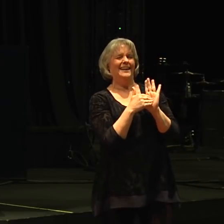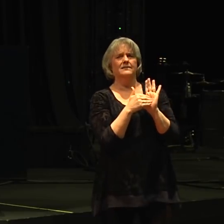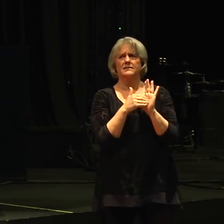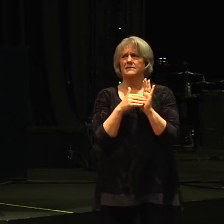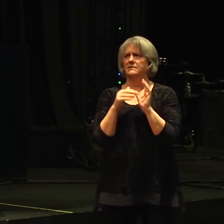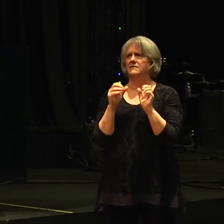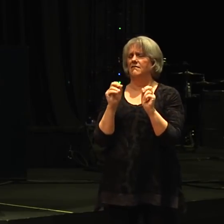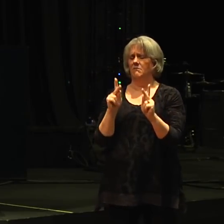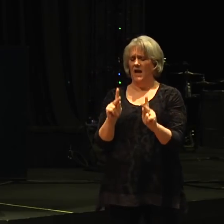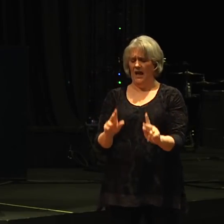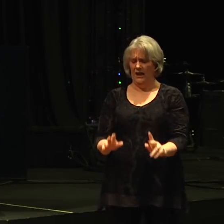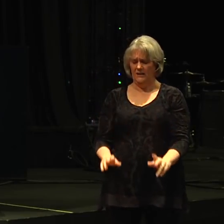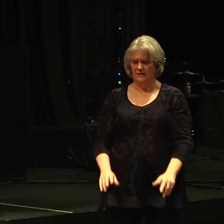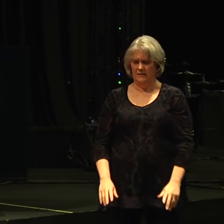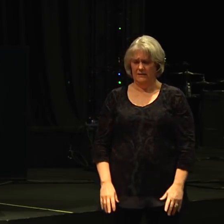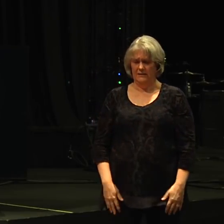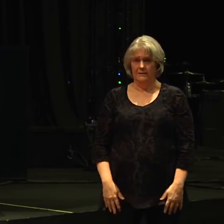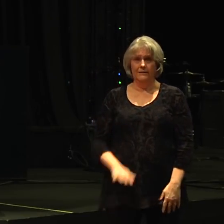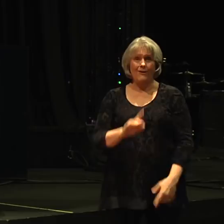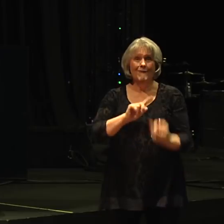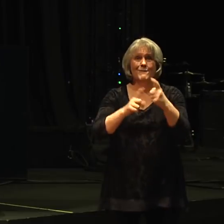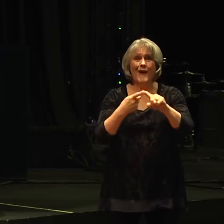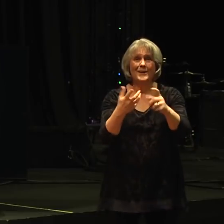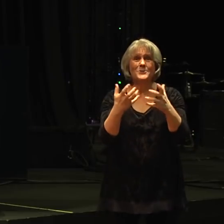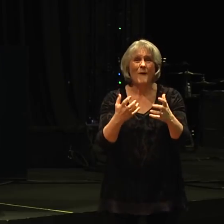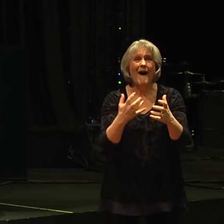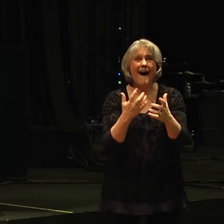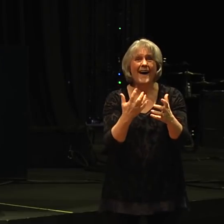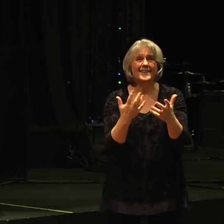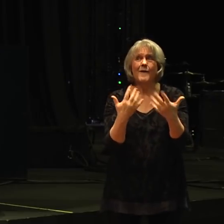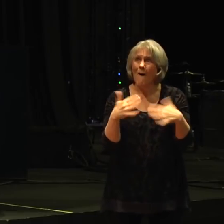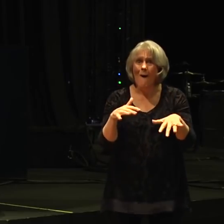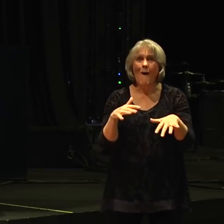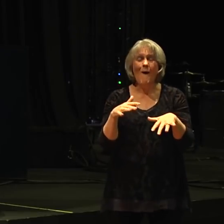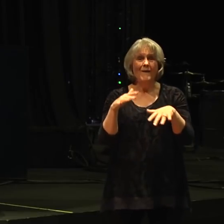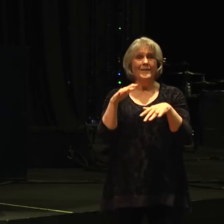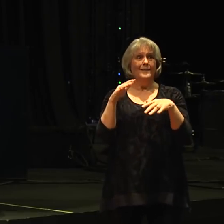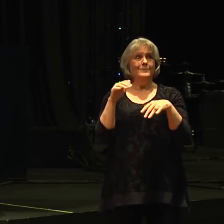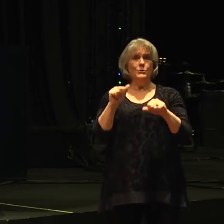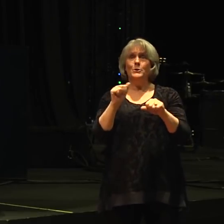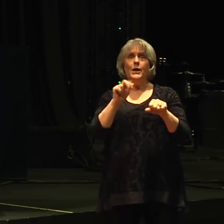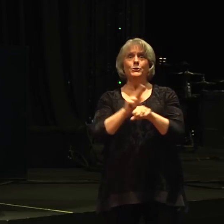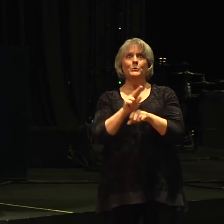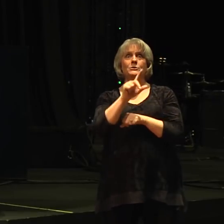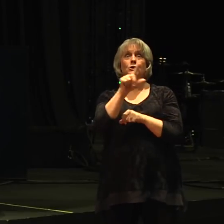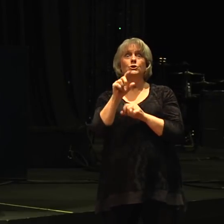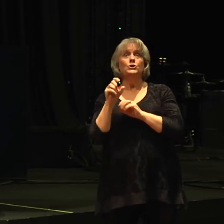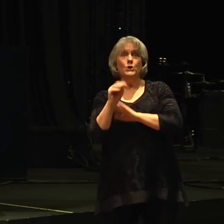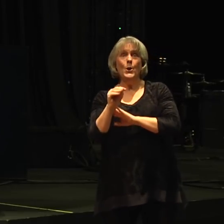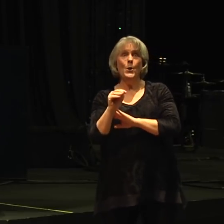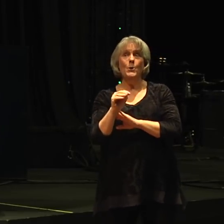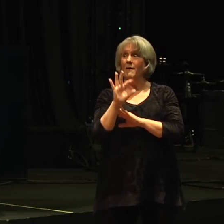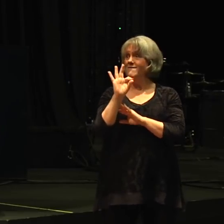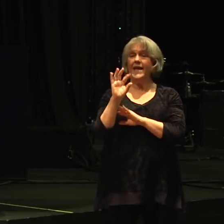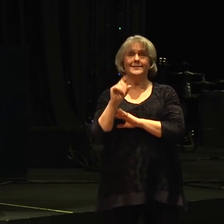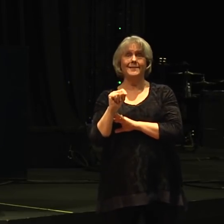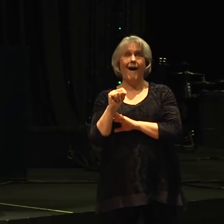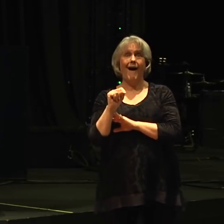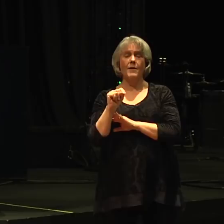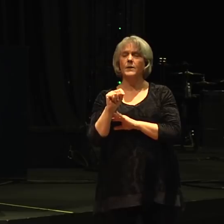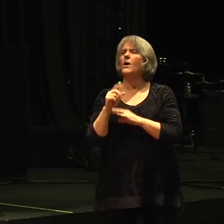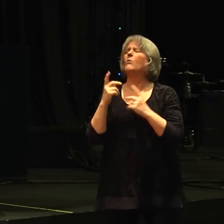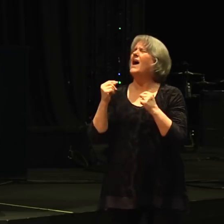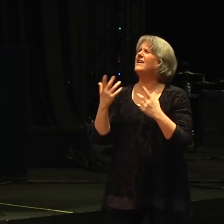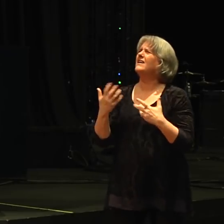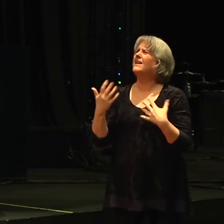Okay. Missing your friends? Have a virtual hangout using Zoom or FaceTime. What?